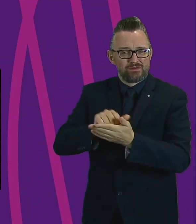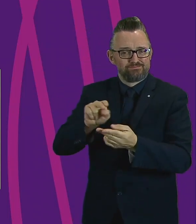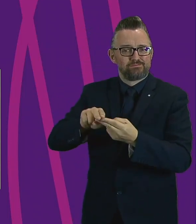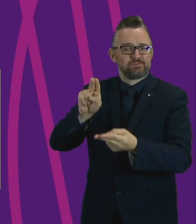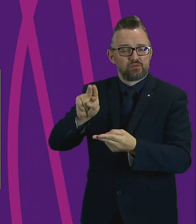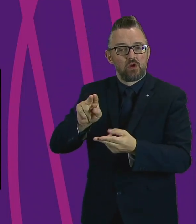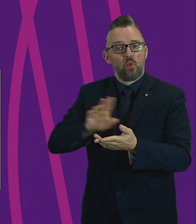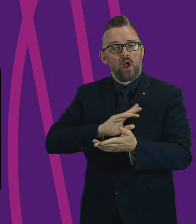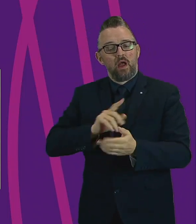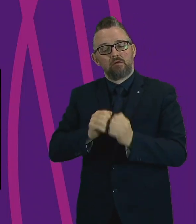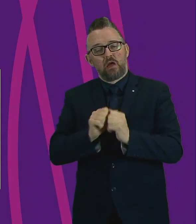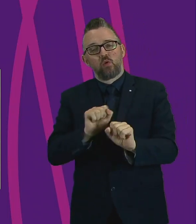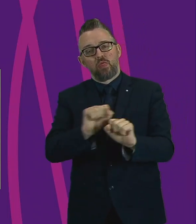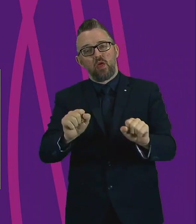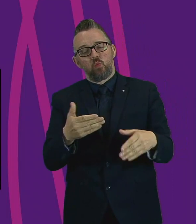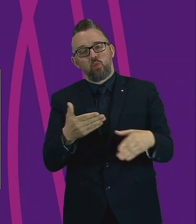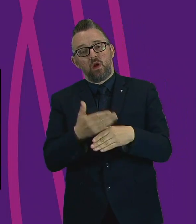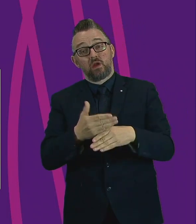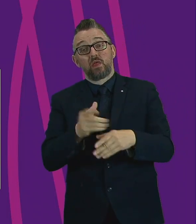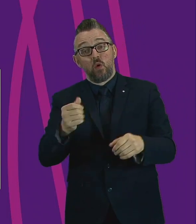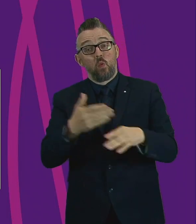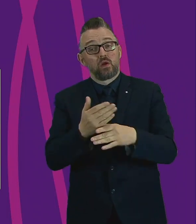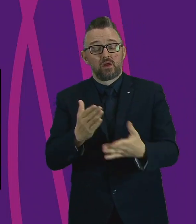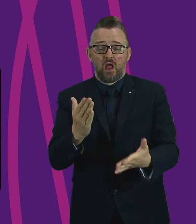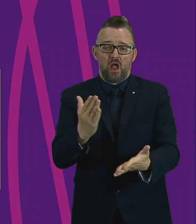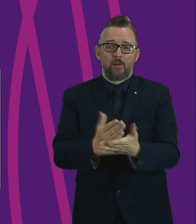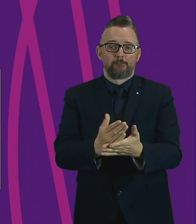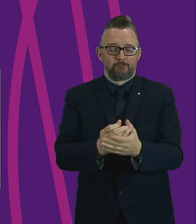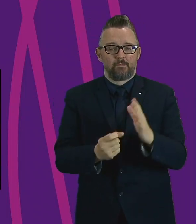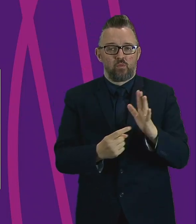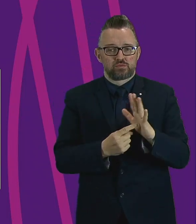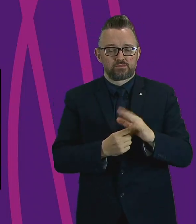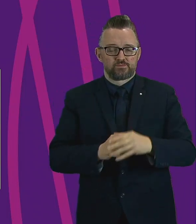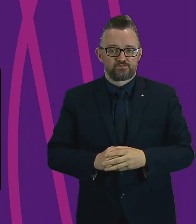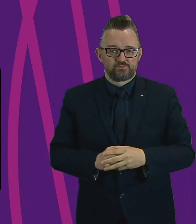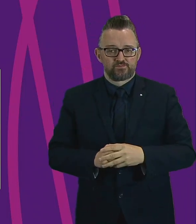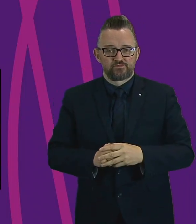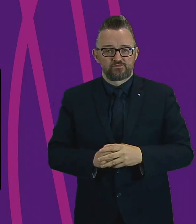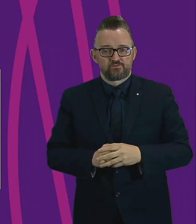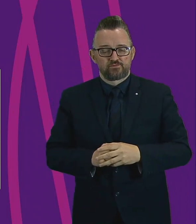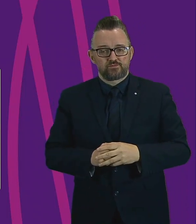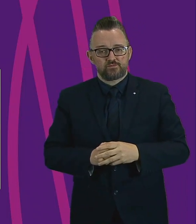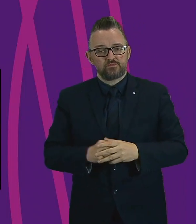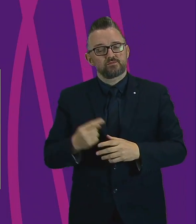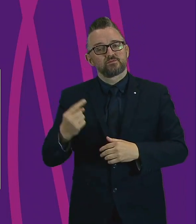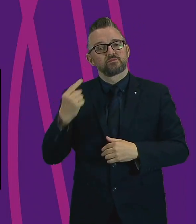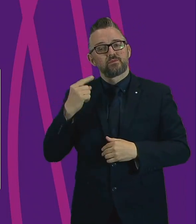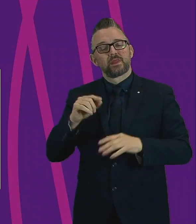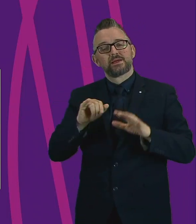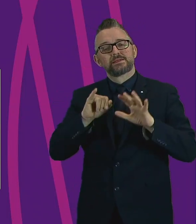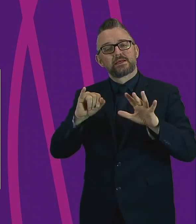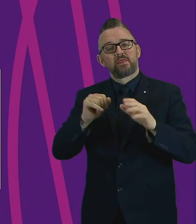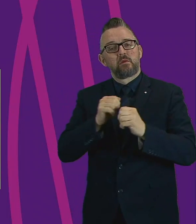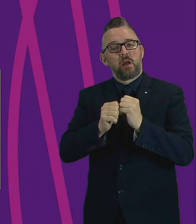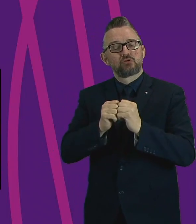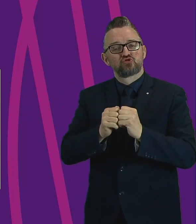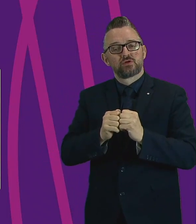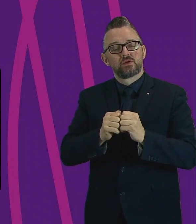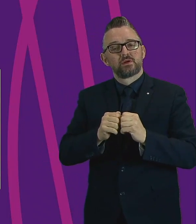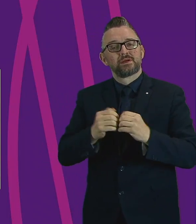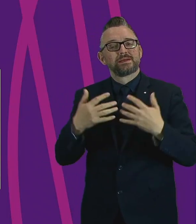work, the important work being done. Now, on the 6th of March, IJBs were told